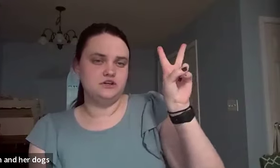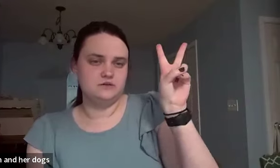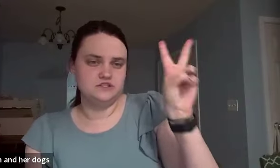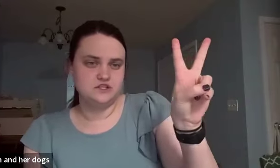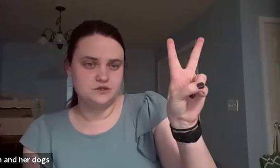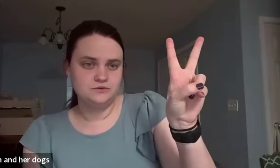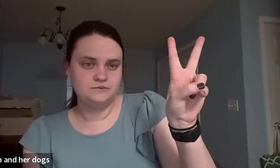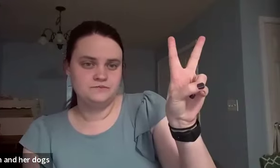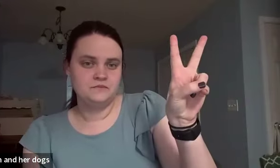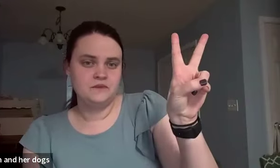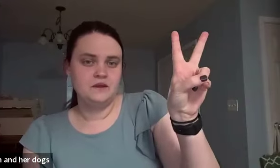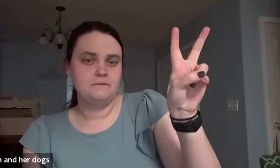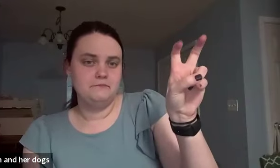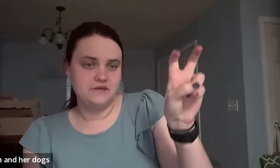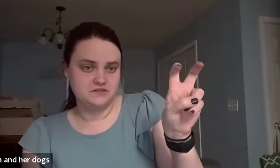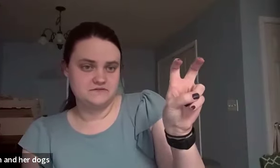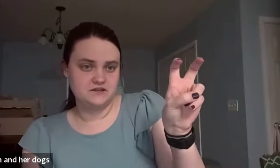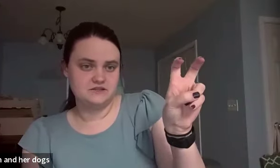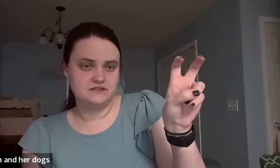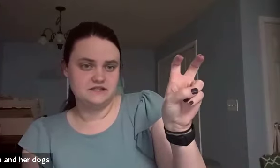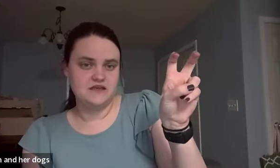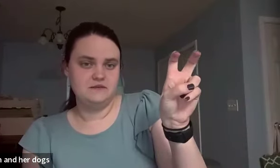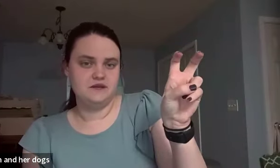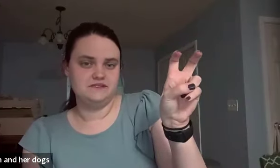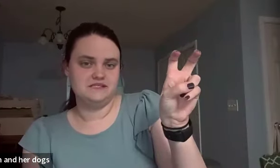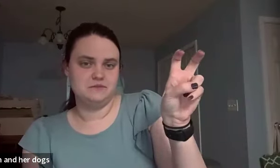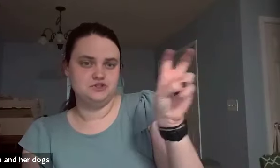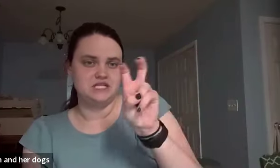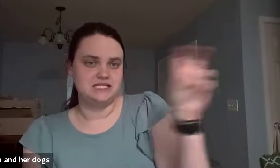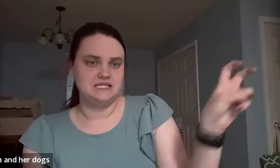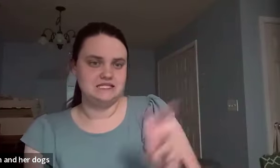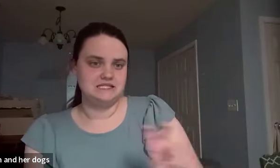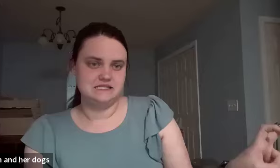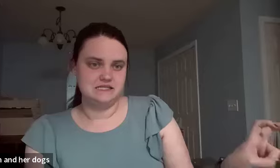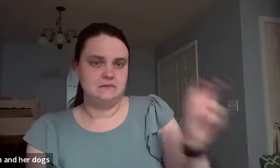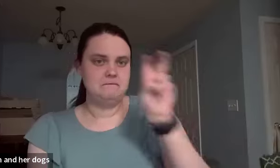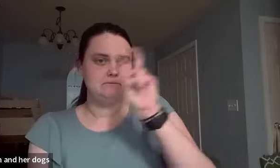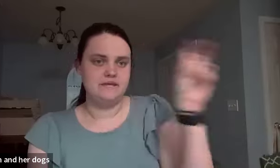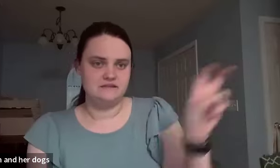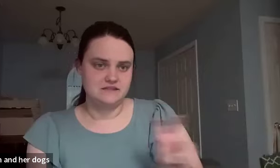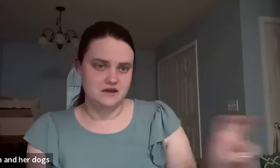going to do it 2, bend your fingers, and then make the Z motion. Z. Pizza.